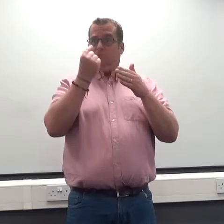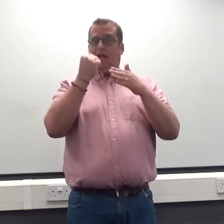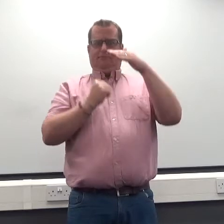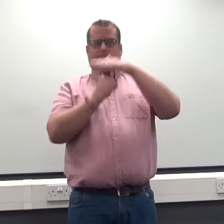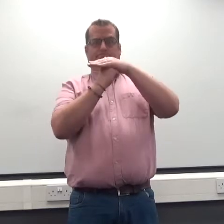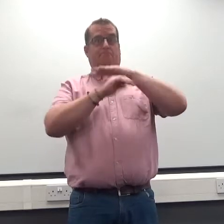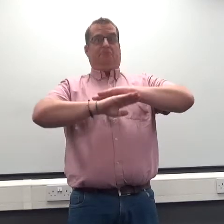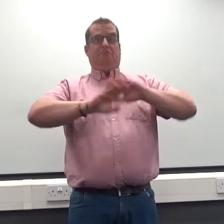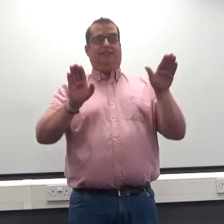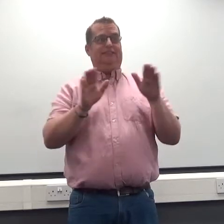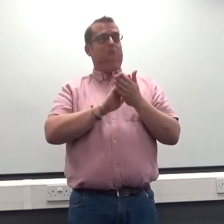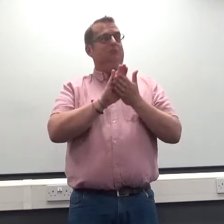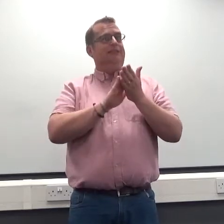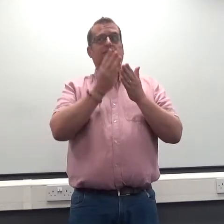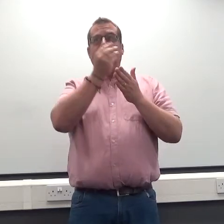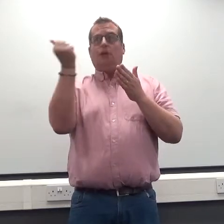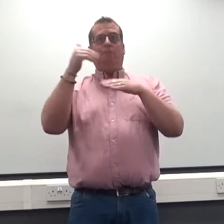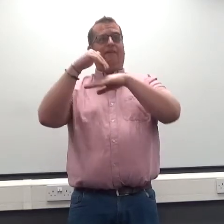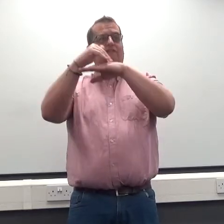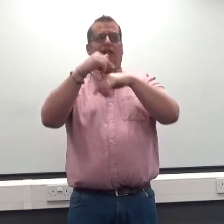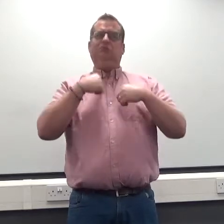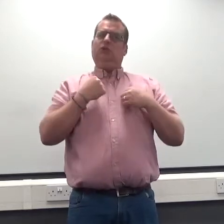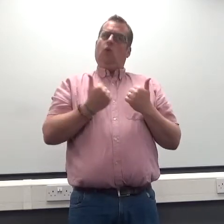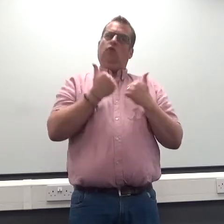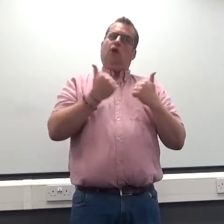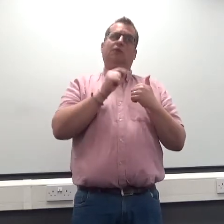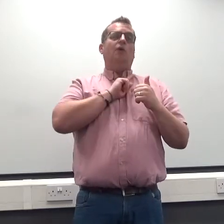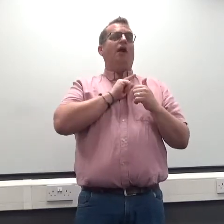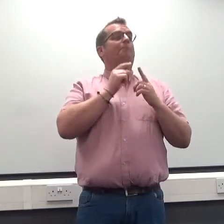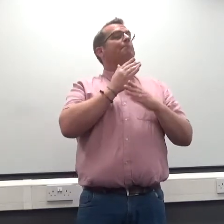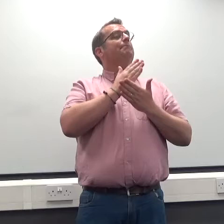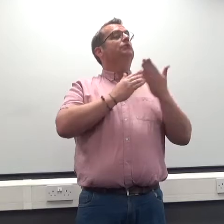receive the amount of hours to pay for an interpreter.